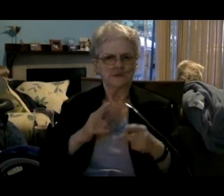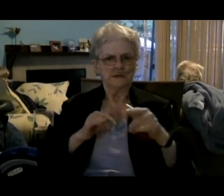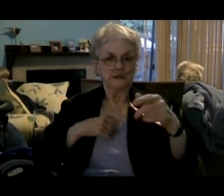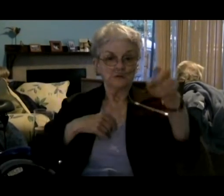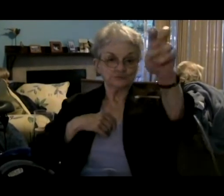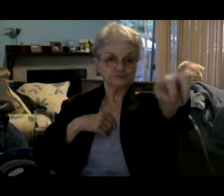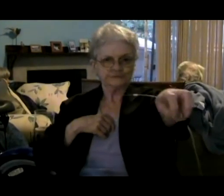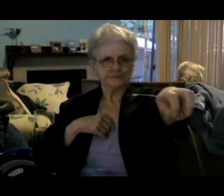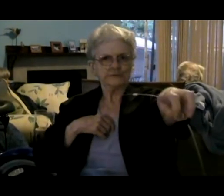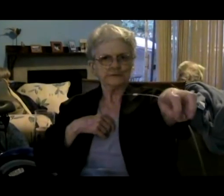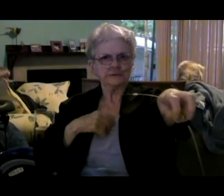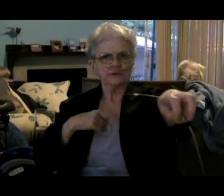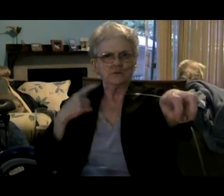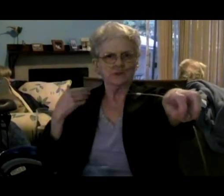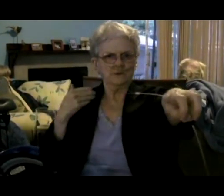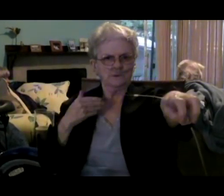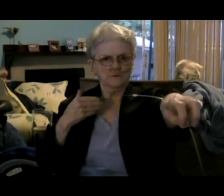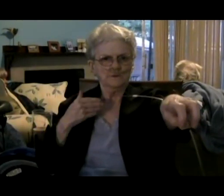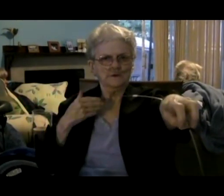He got closer,